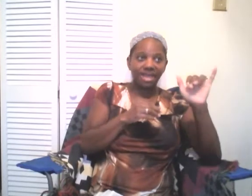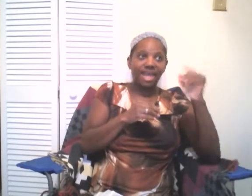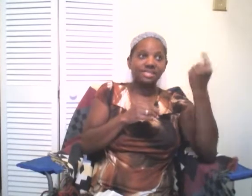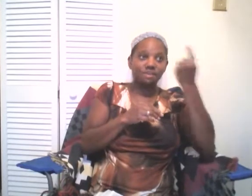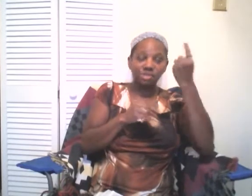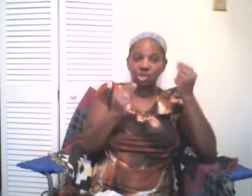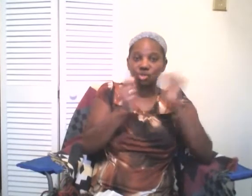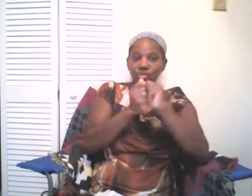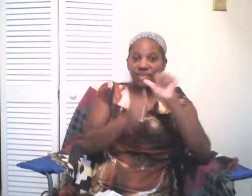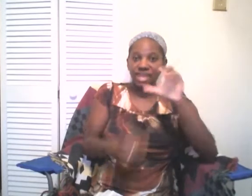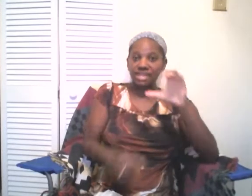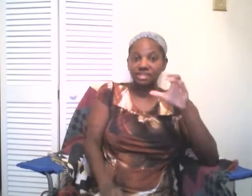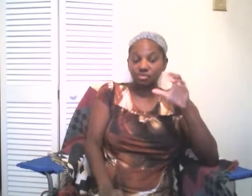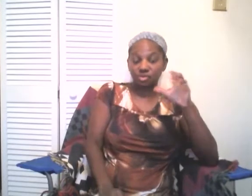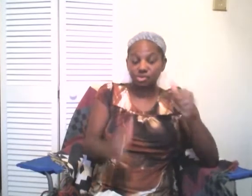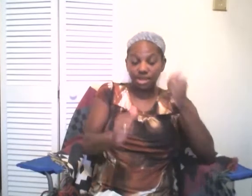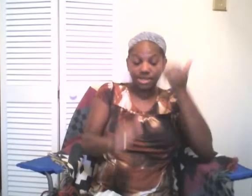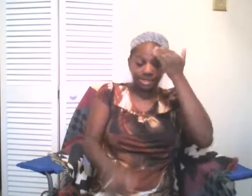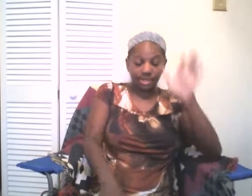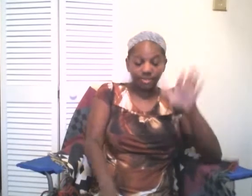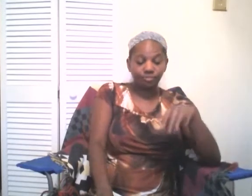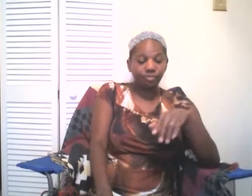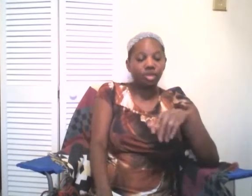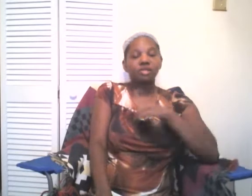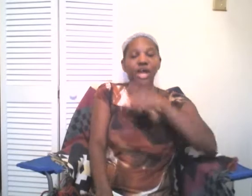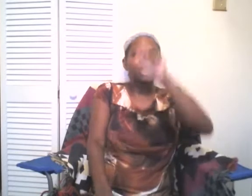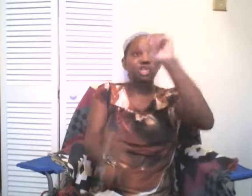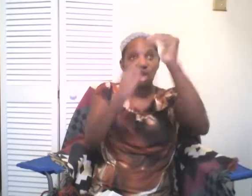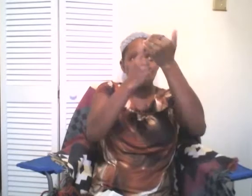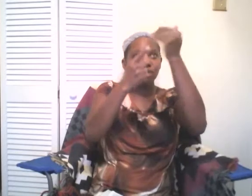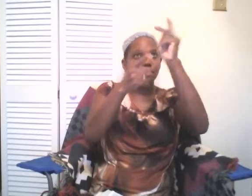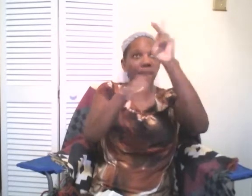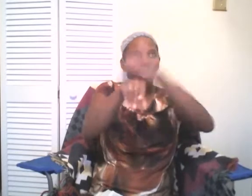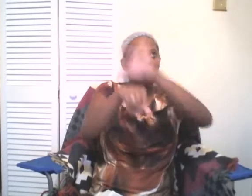had something to do with the AC, which I didn't know. So I turned it back on,